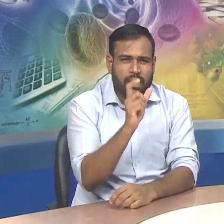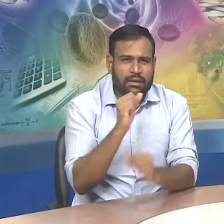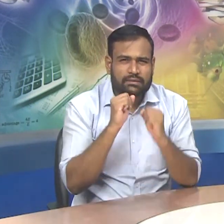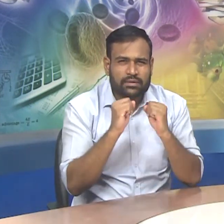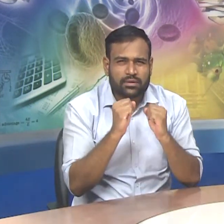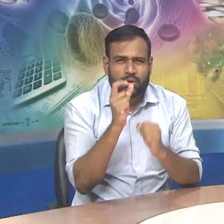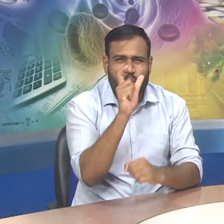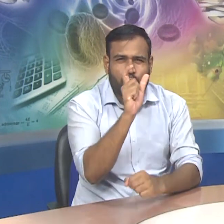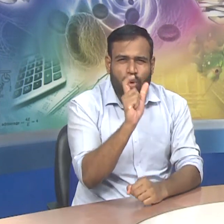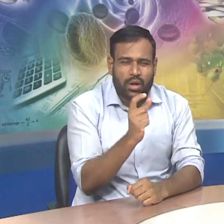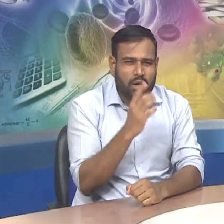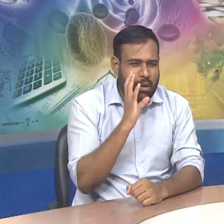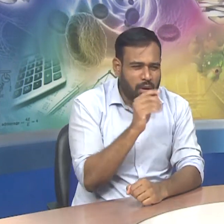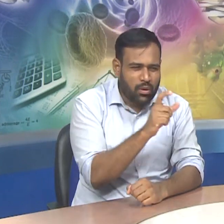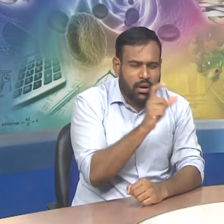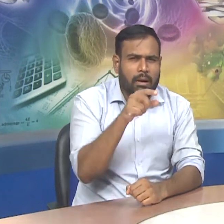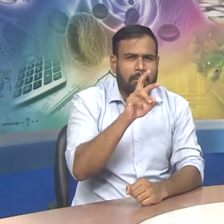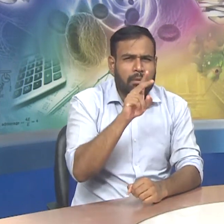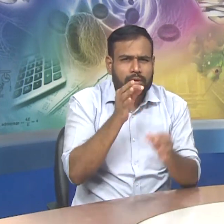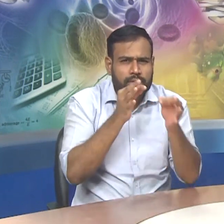Let us begin with the difficult words from this lesson.